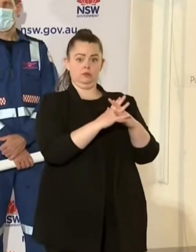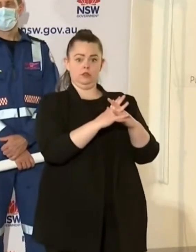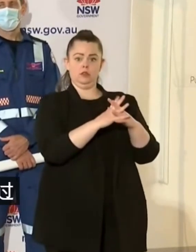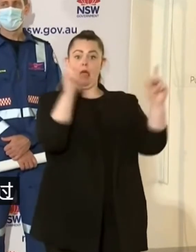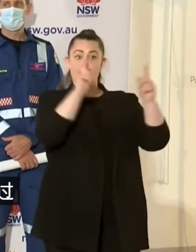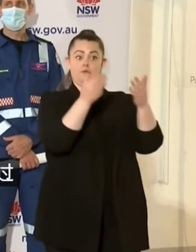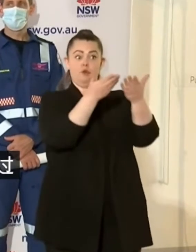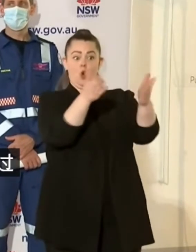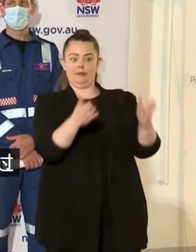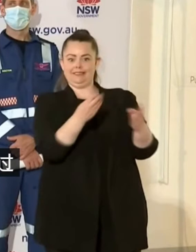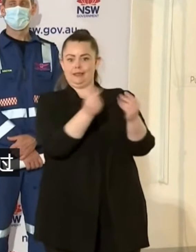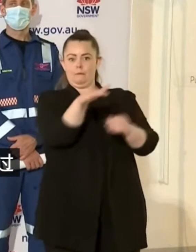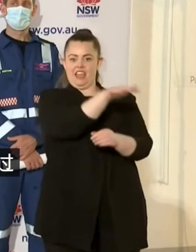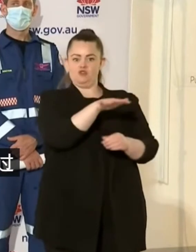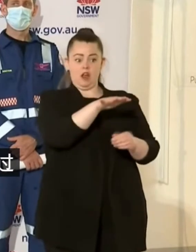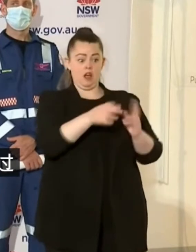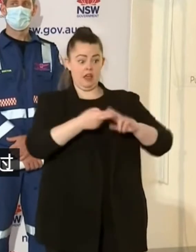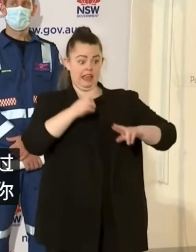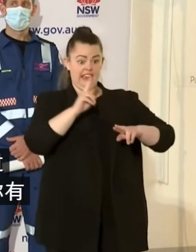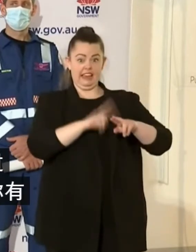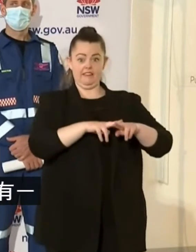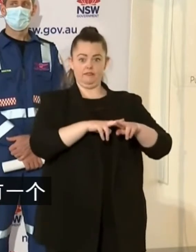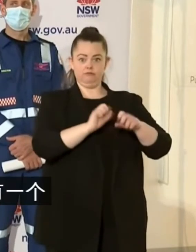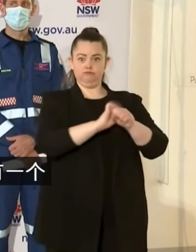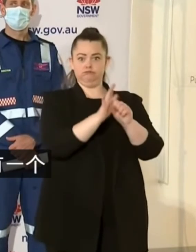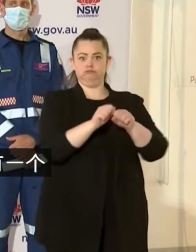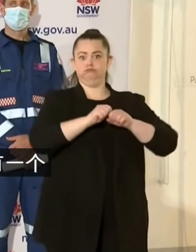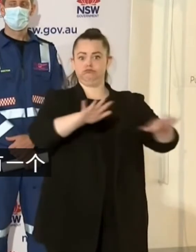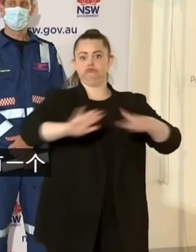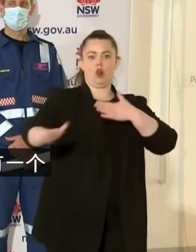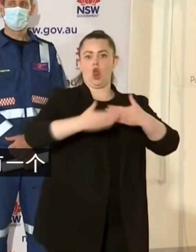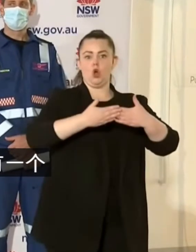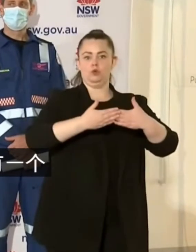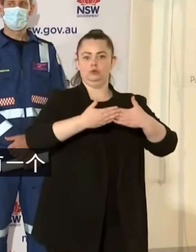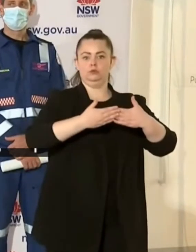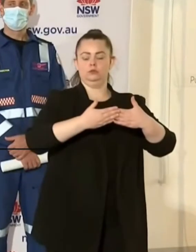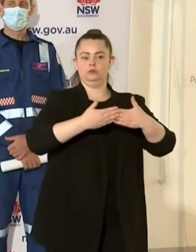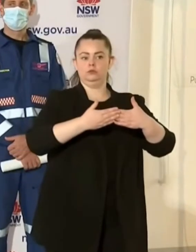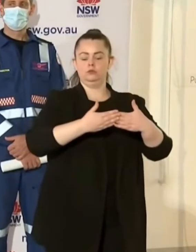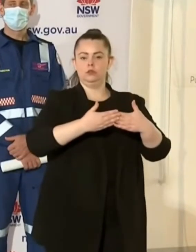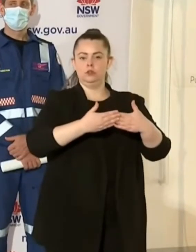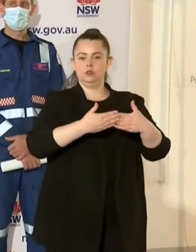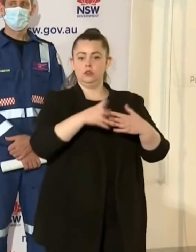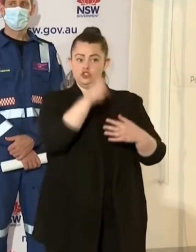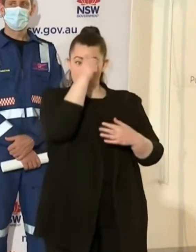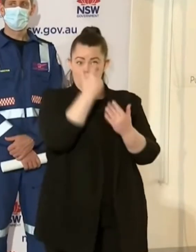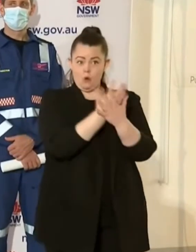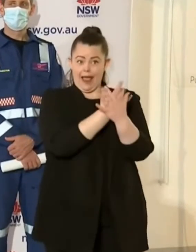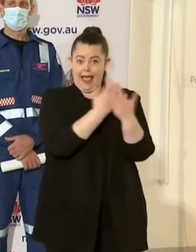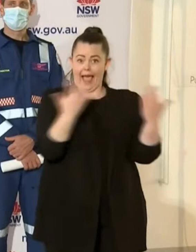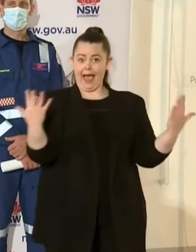once we go past those vaccine thresholds, do you have a threshold? Do you have a number of how many cases there will